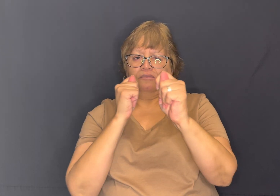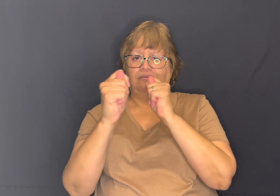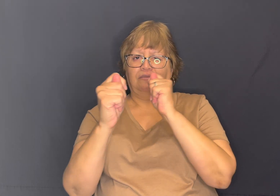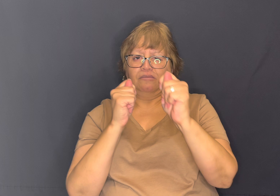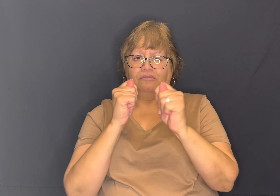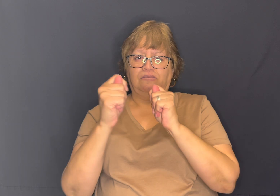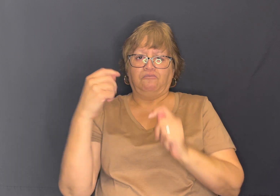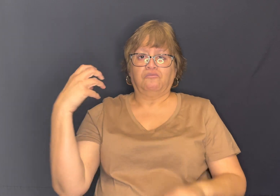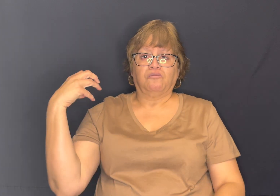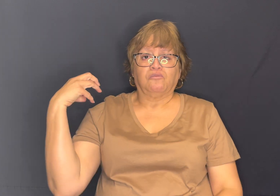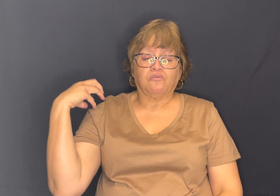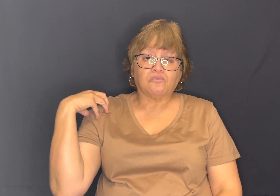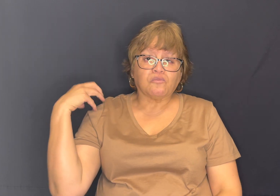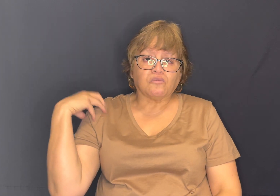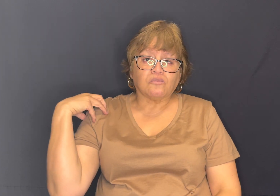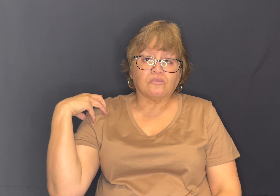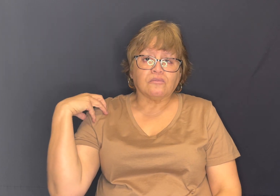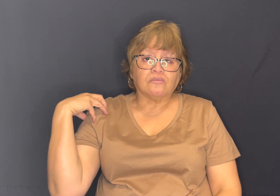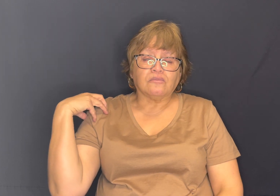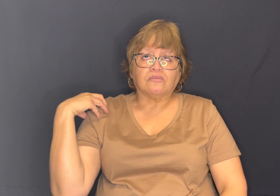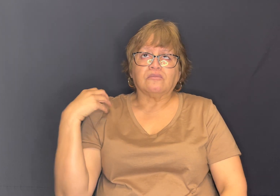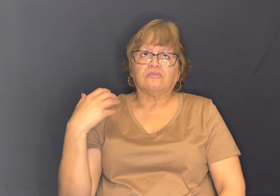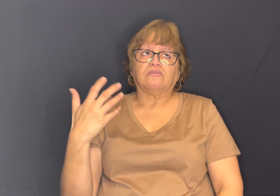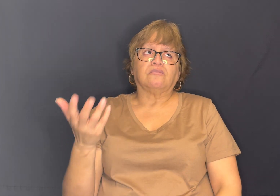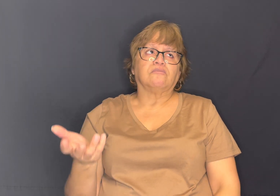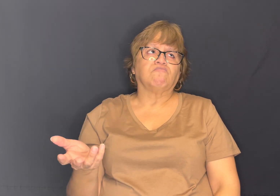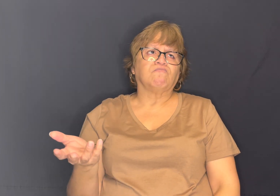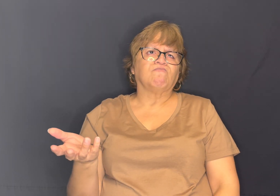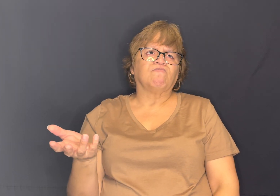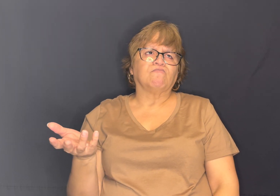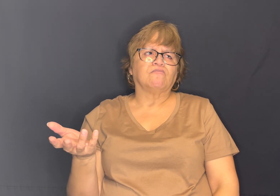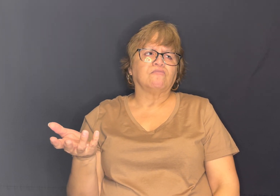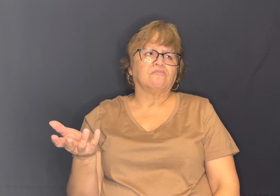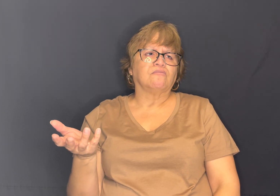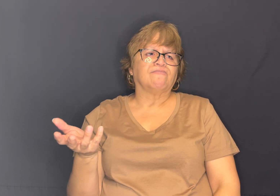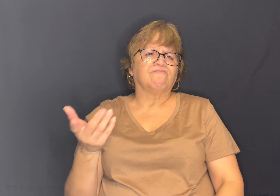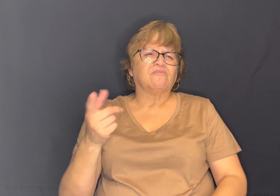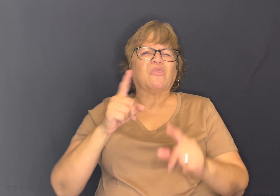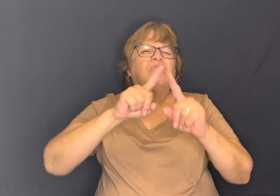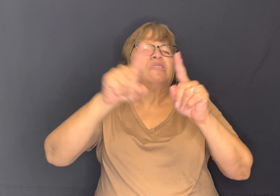track with the T hands, track coach,